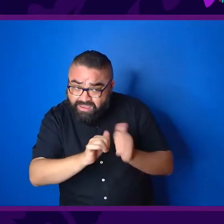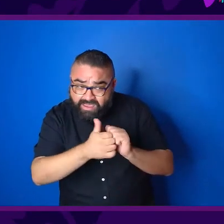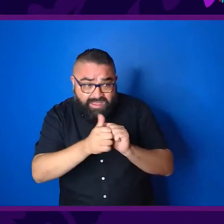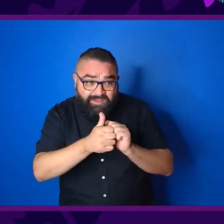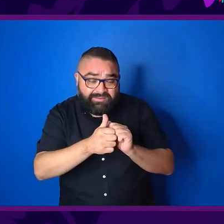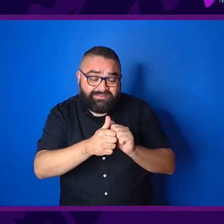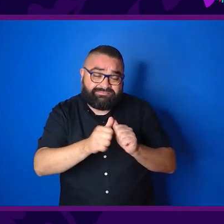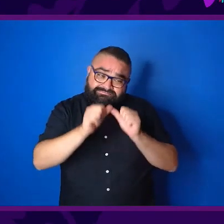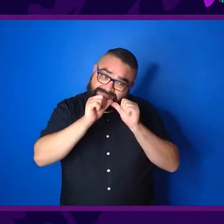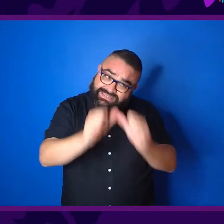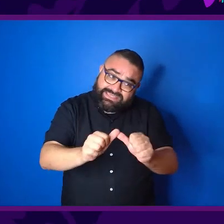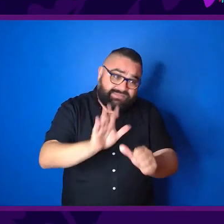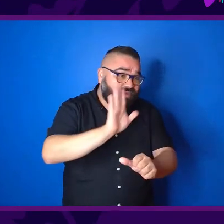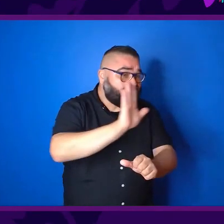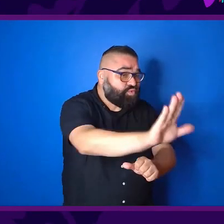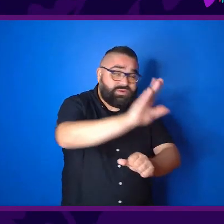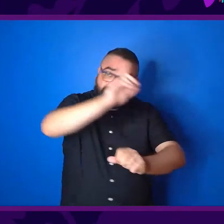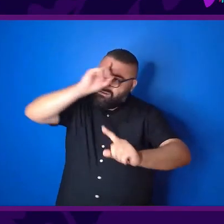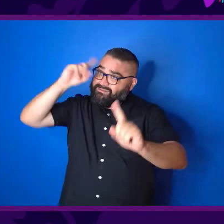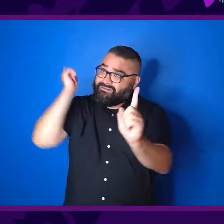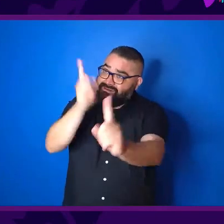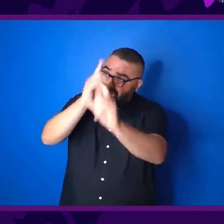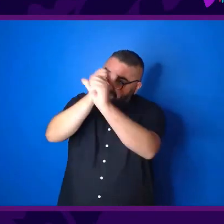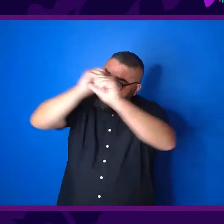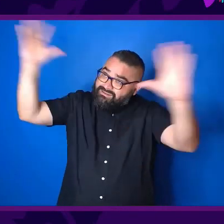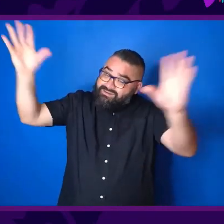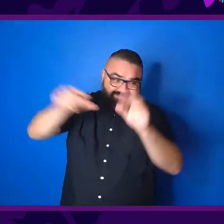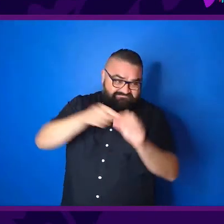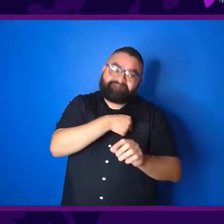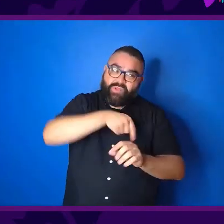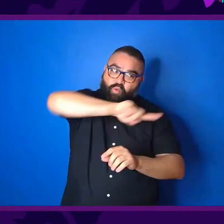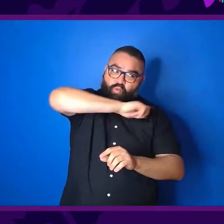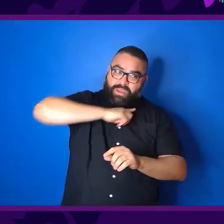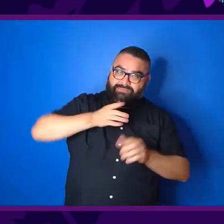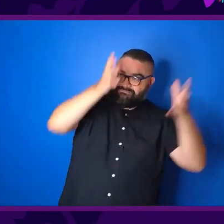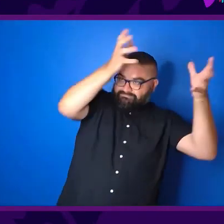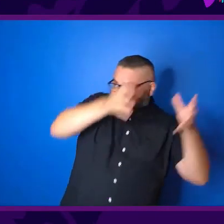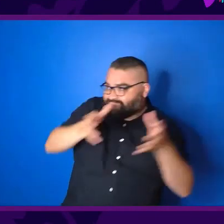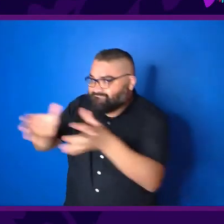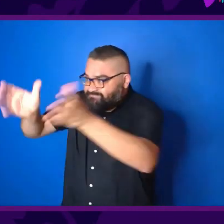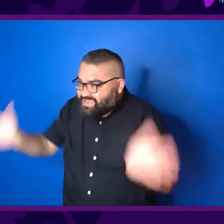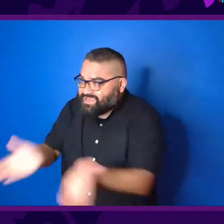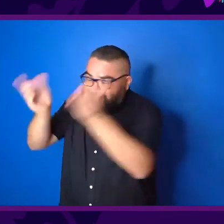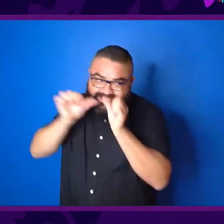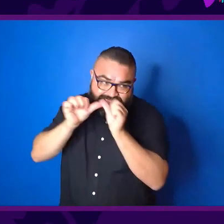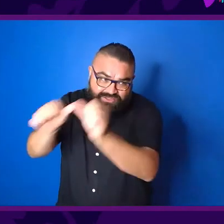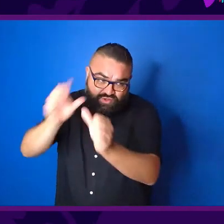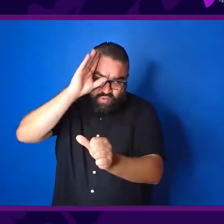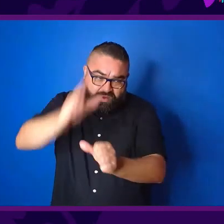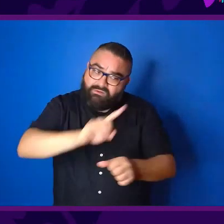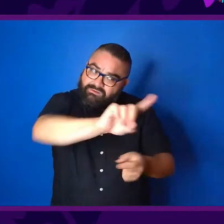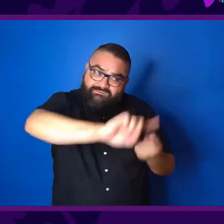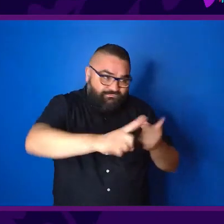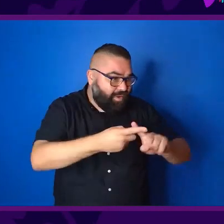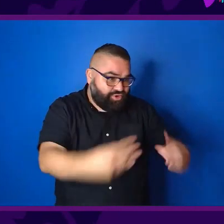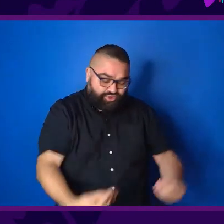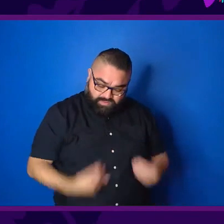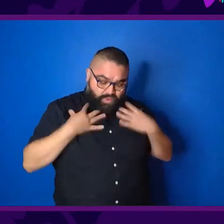and your movement moving forward. Your friendship has changed me forever, and I thank you so much. So